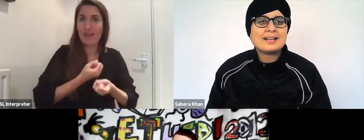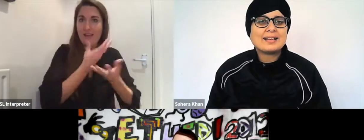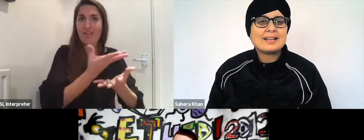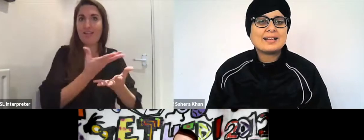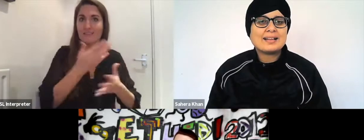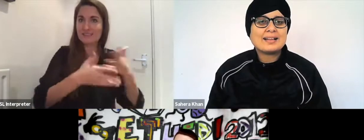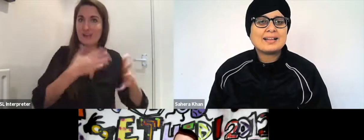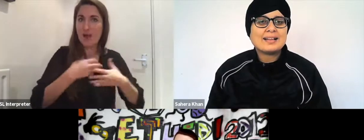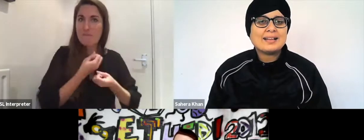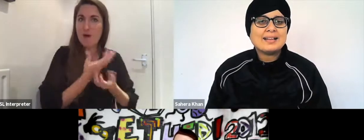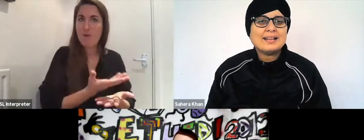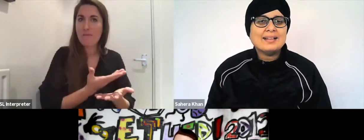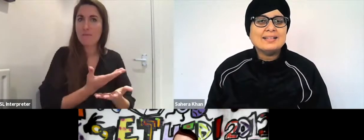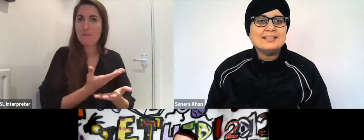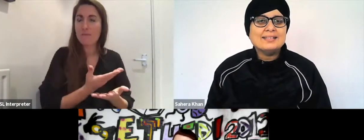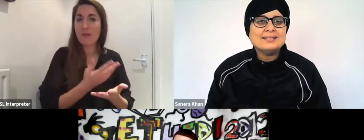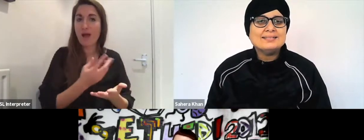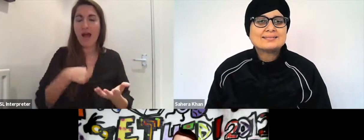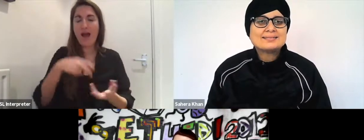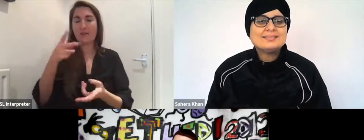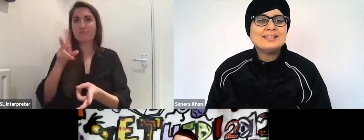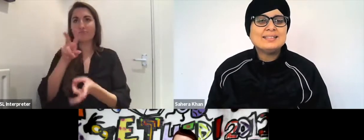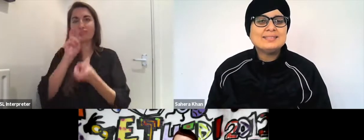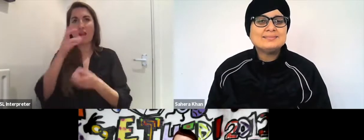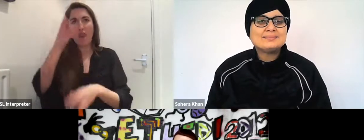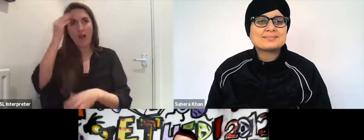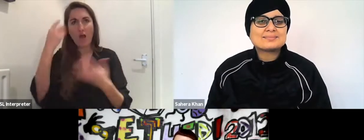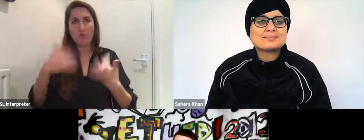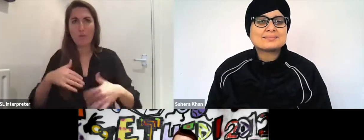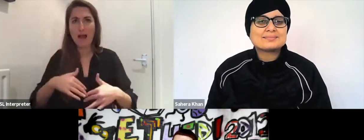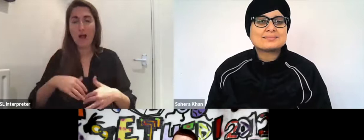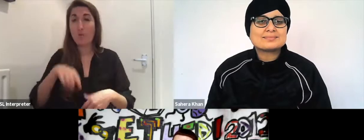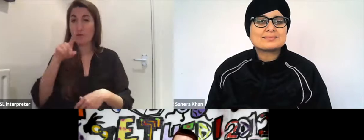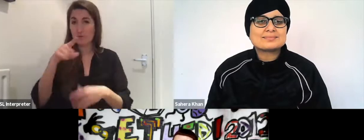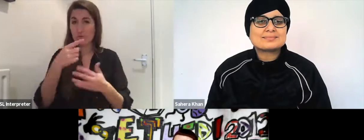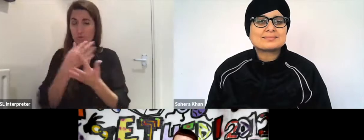write poetry in English. How many languages do you write poems in?